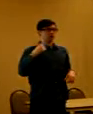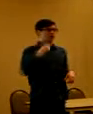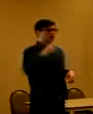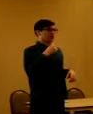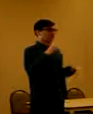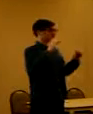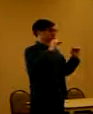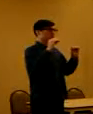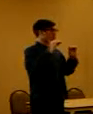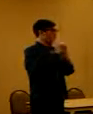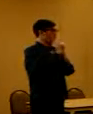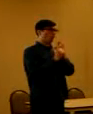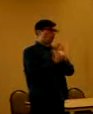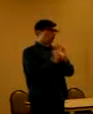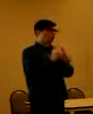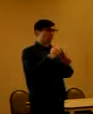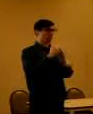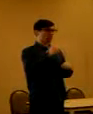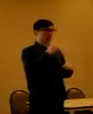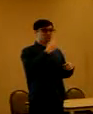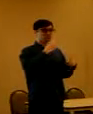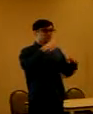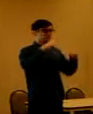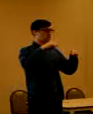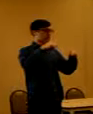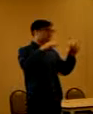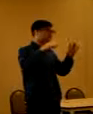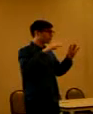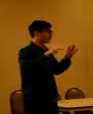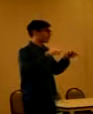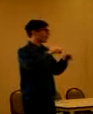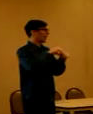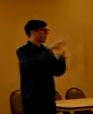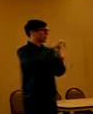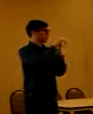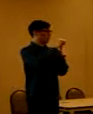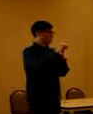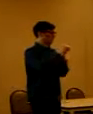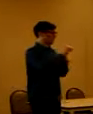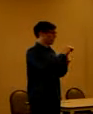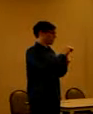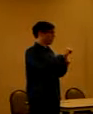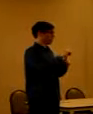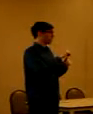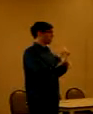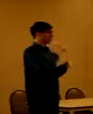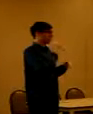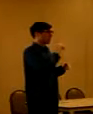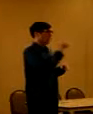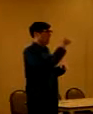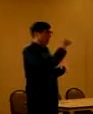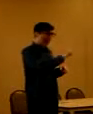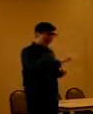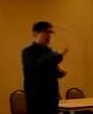Right now, there's no law. Well, in Florida,